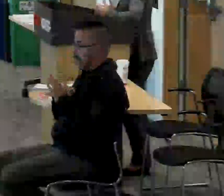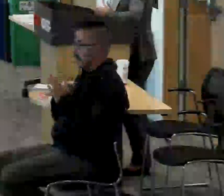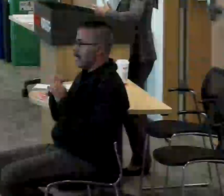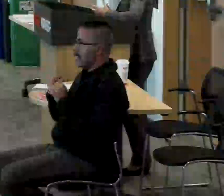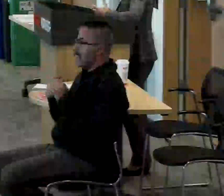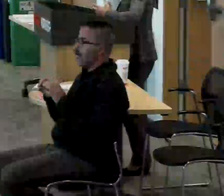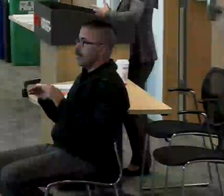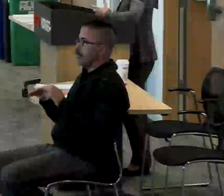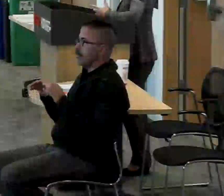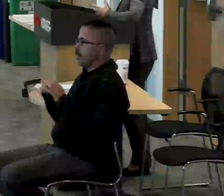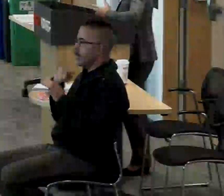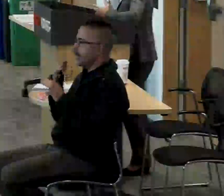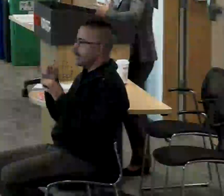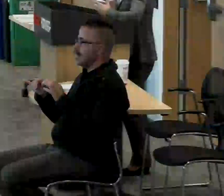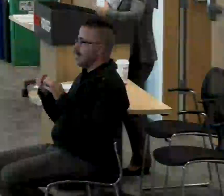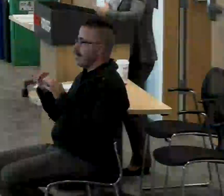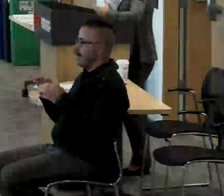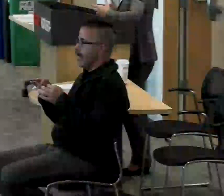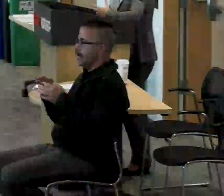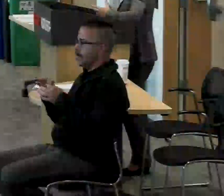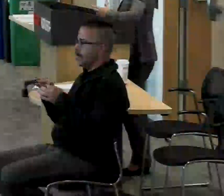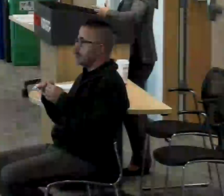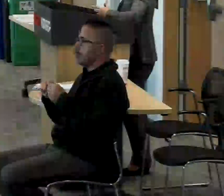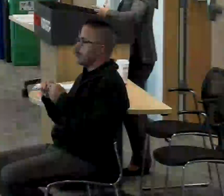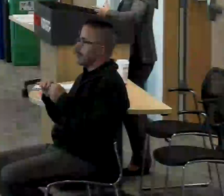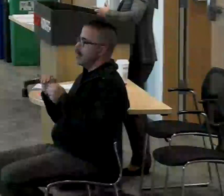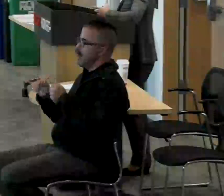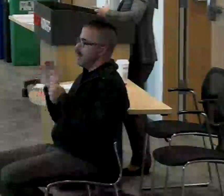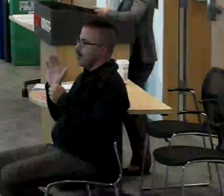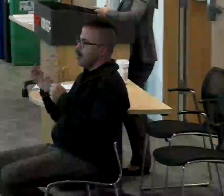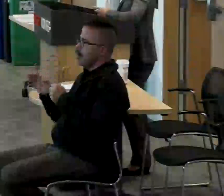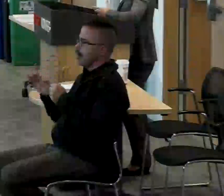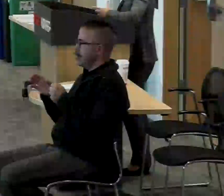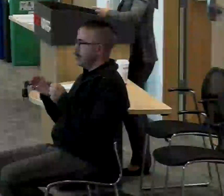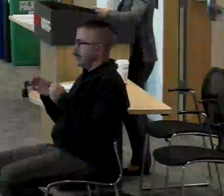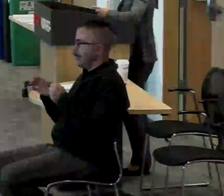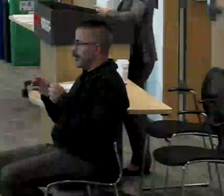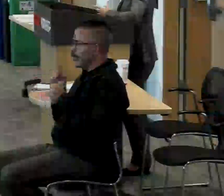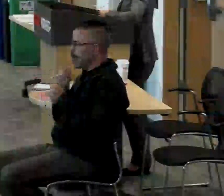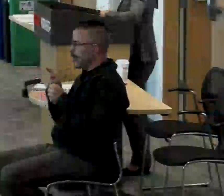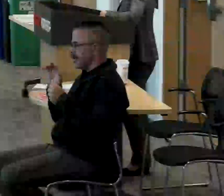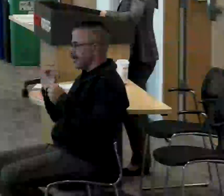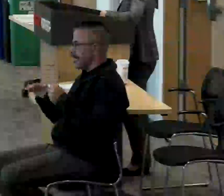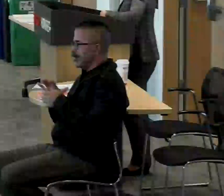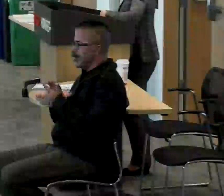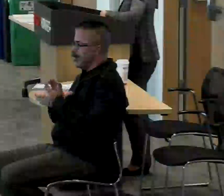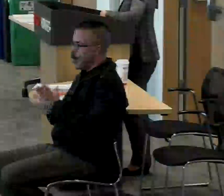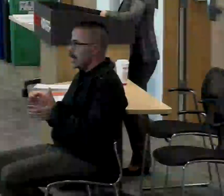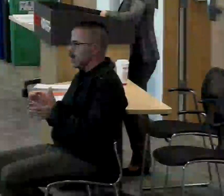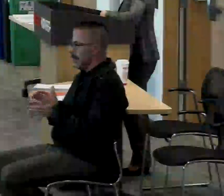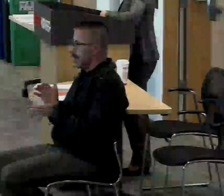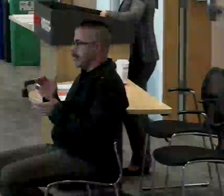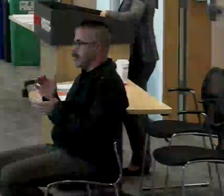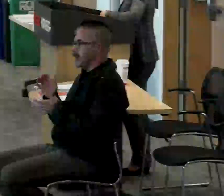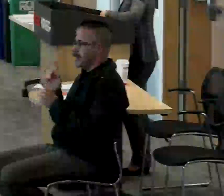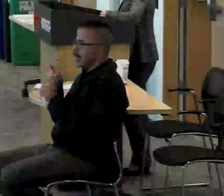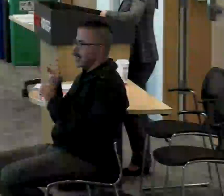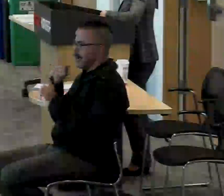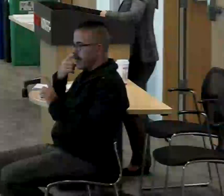Medicaid clawback, is actually stopping the legislative intent of ABLE being seen through. So that's our